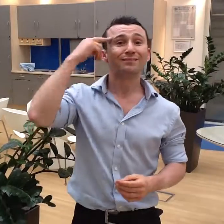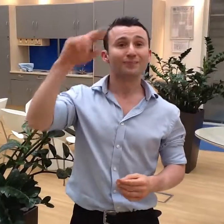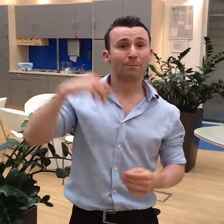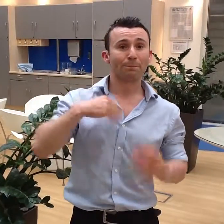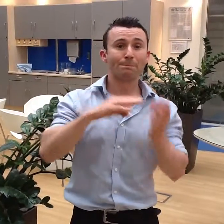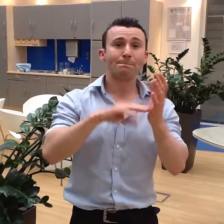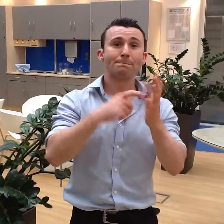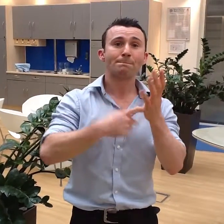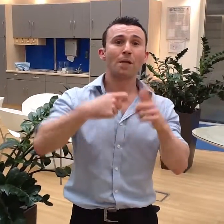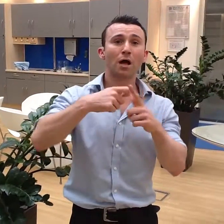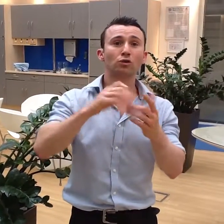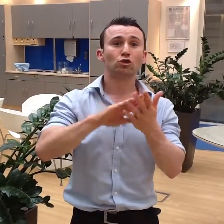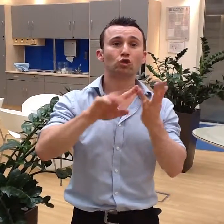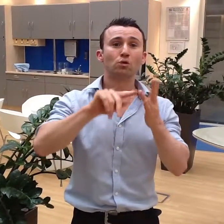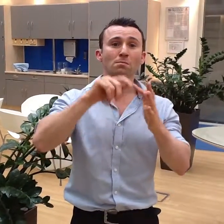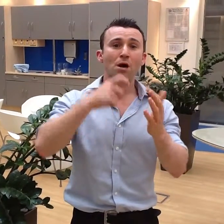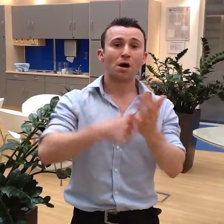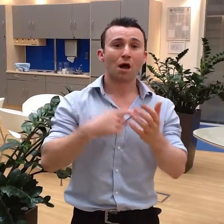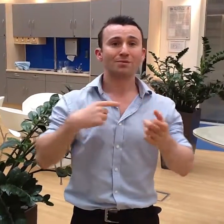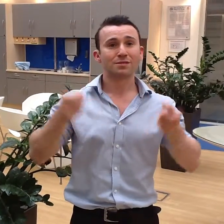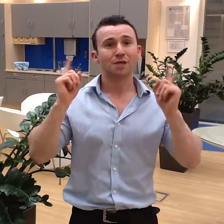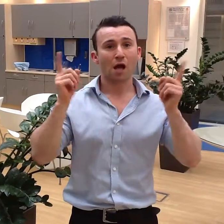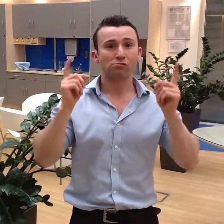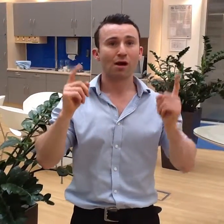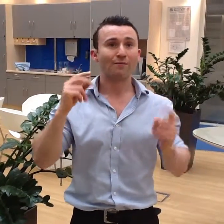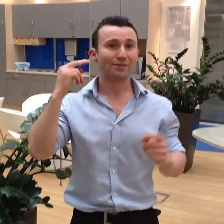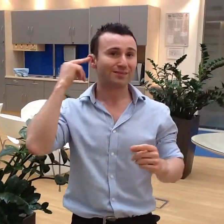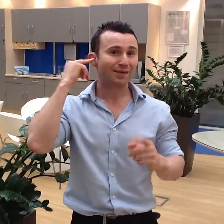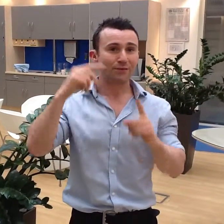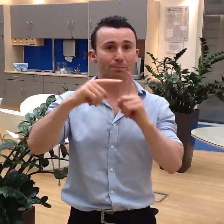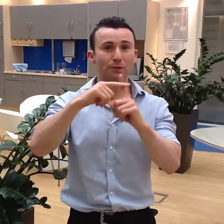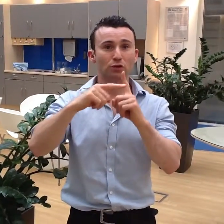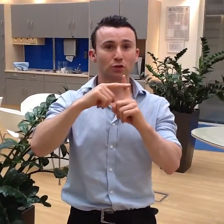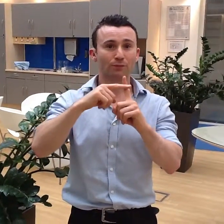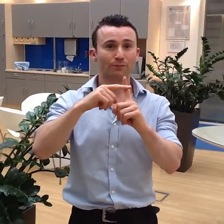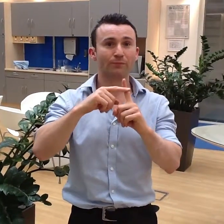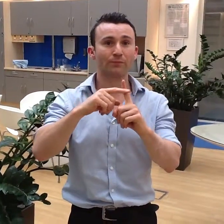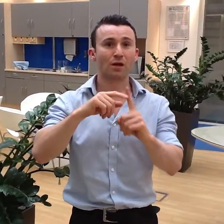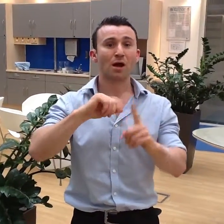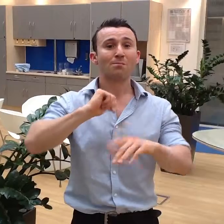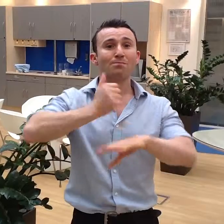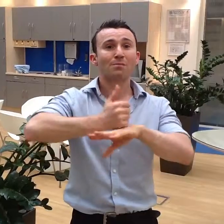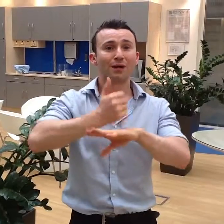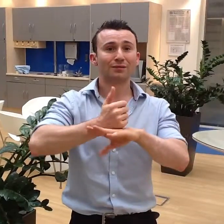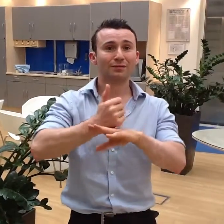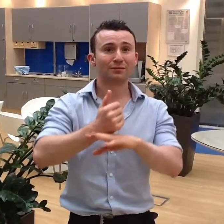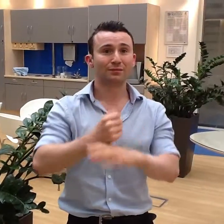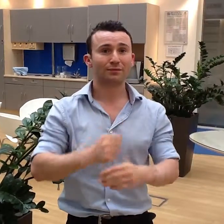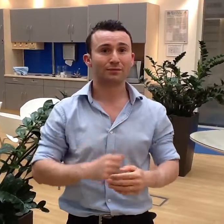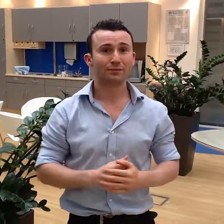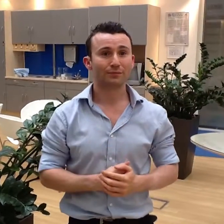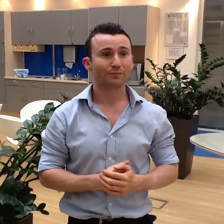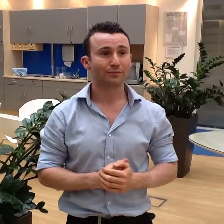My name is Mark Cooper, I'm the director of Deaf Positives. Excellent, and what web address?